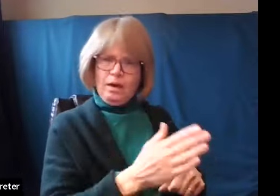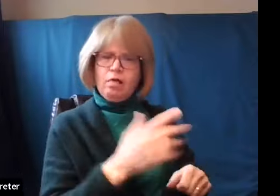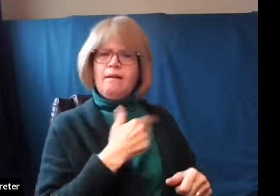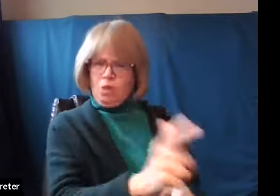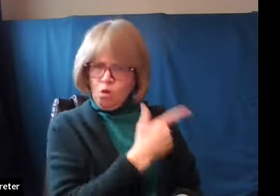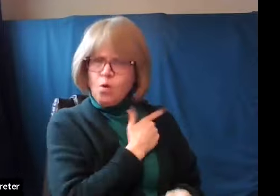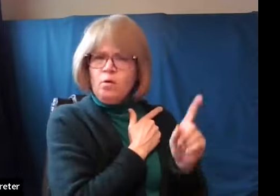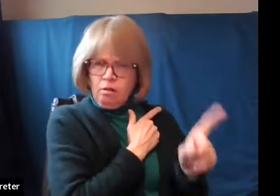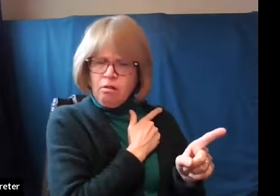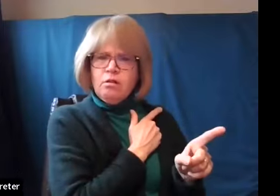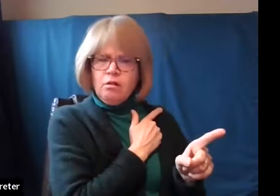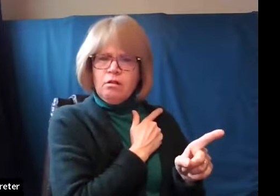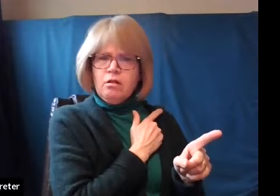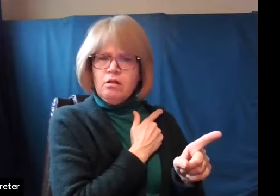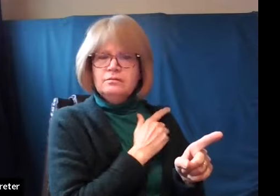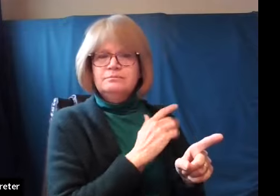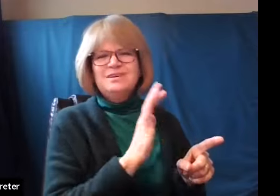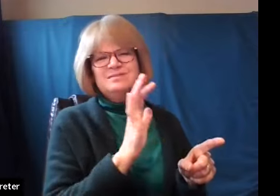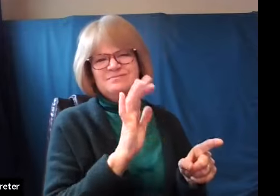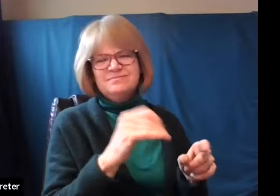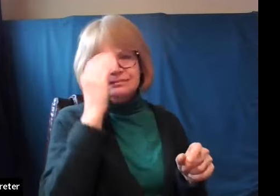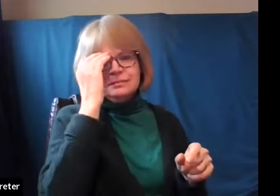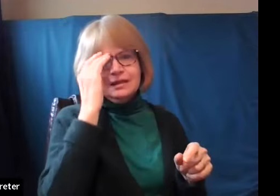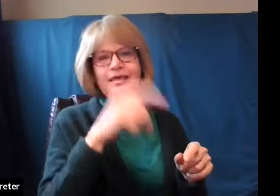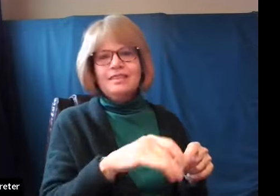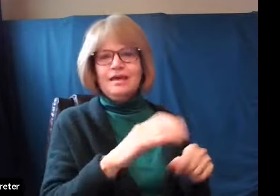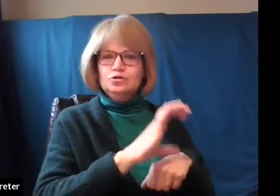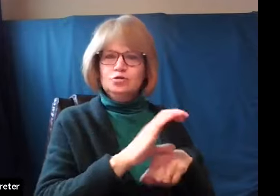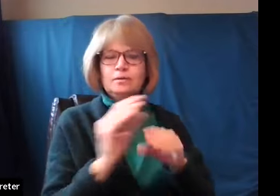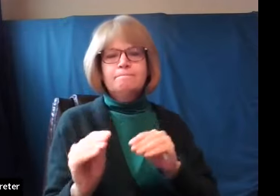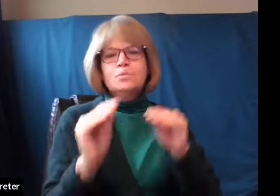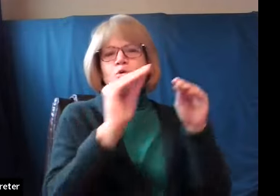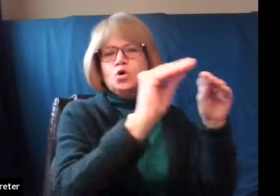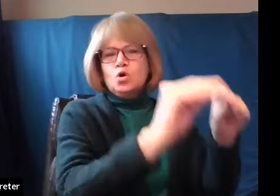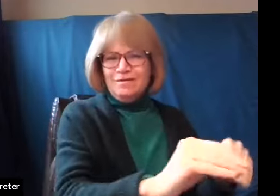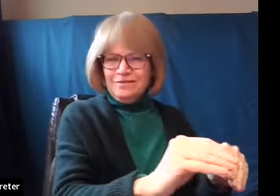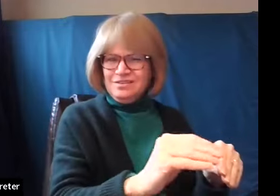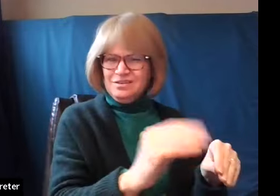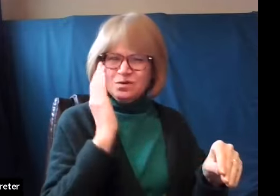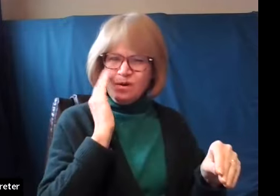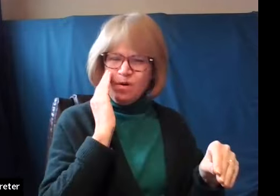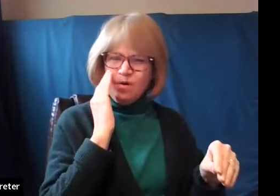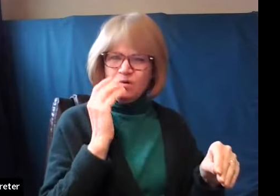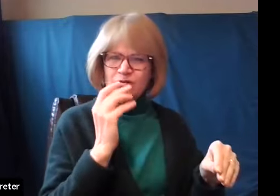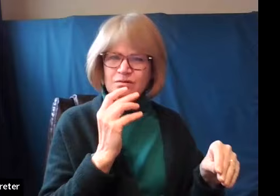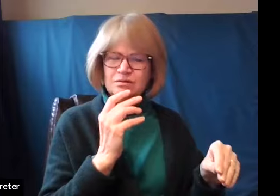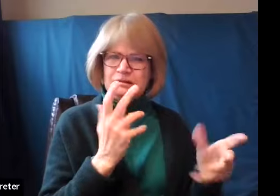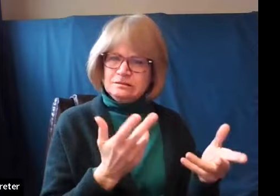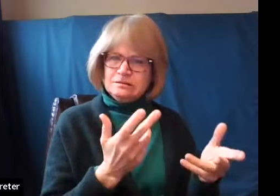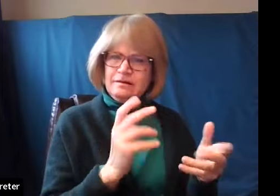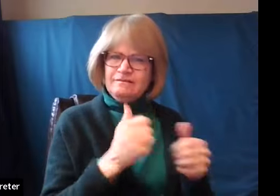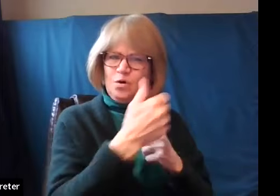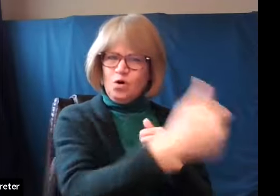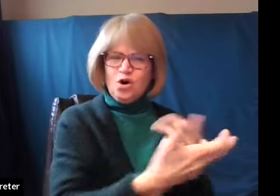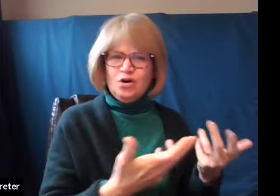all. It's just that when the congregation moved from downtown to the main line, well,